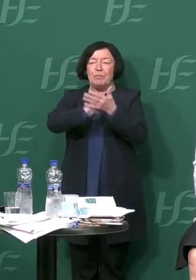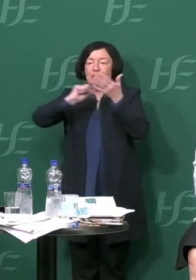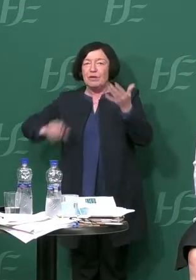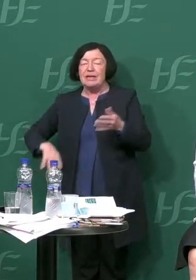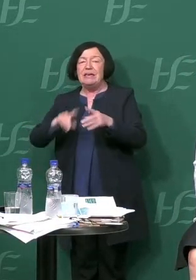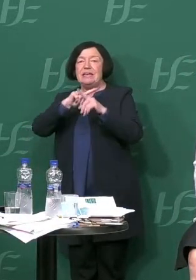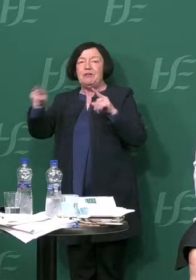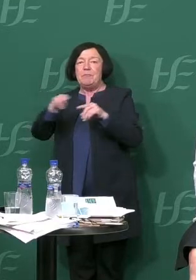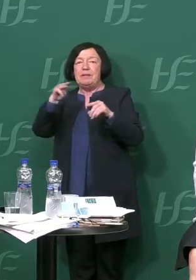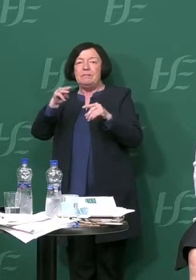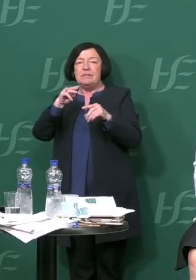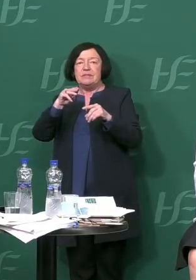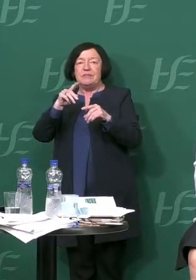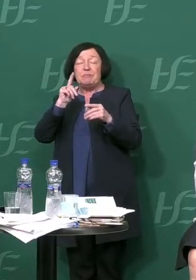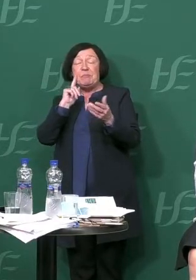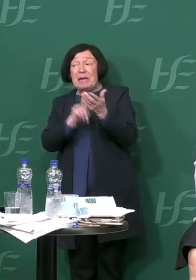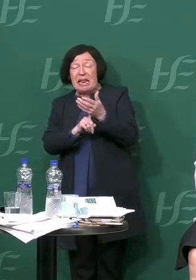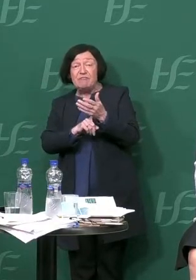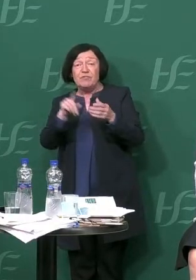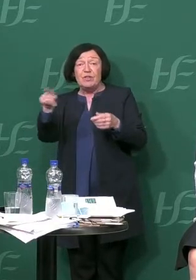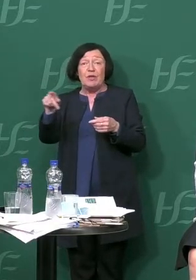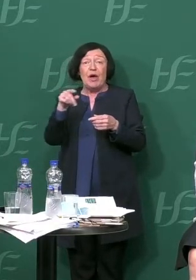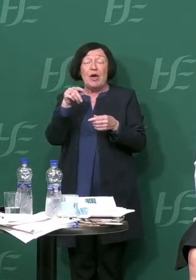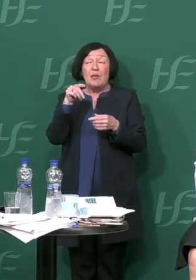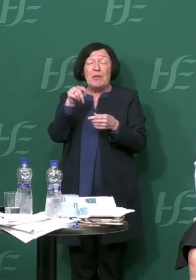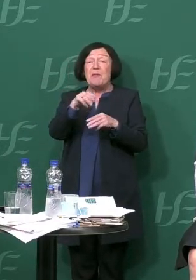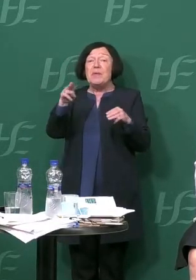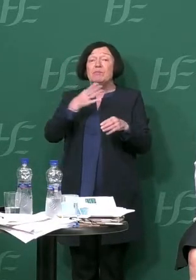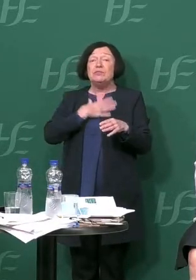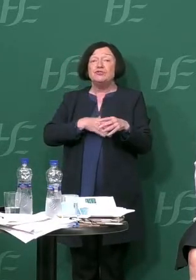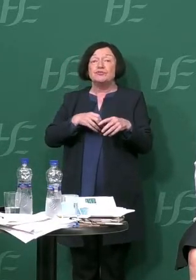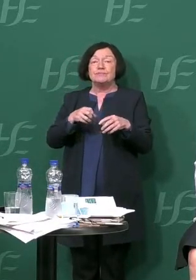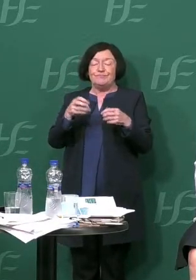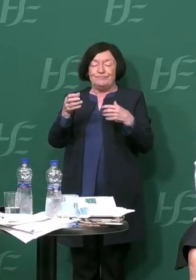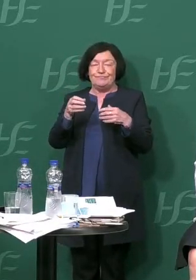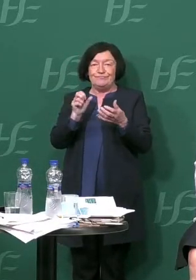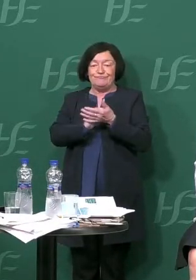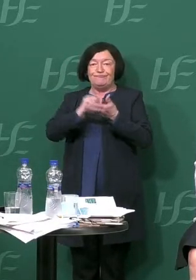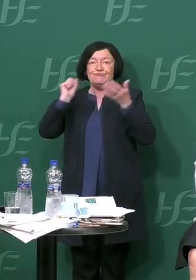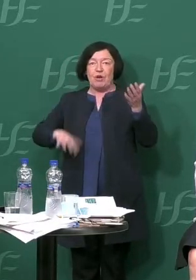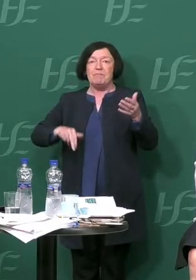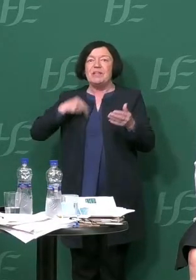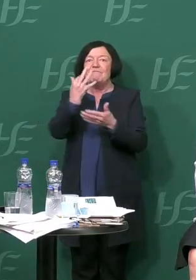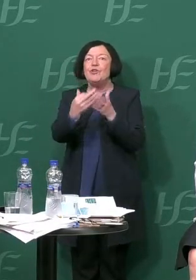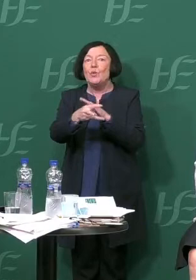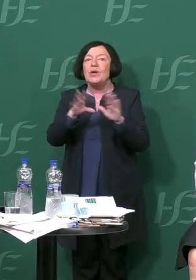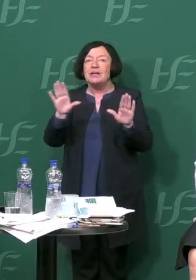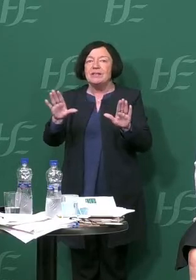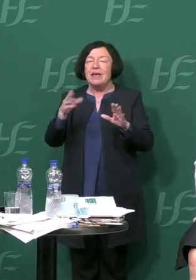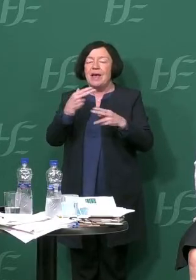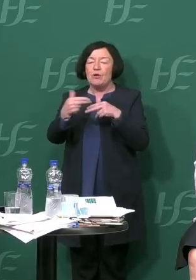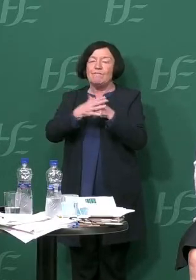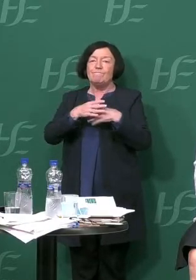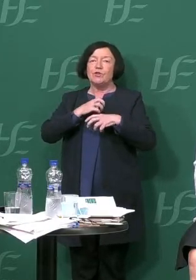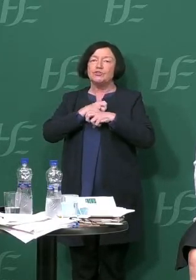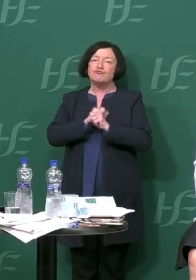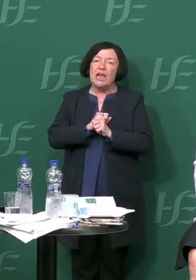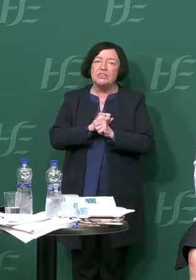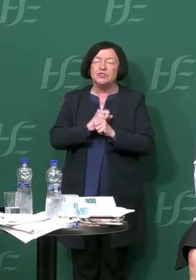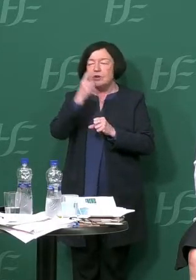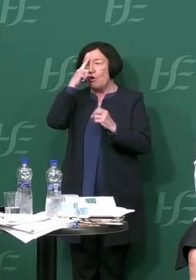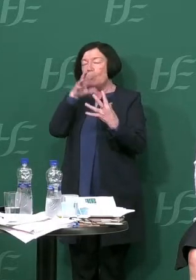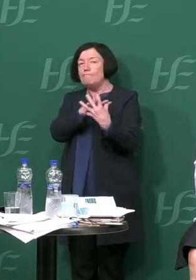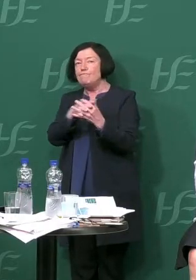different interpretations of it. And the only cause of concern we would have, people just drop their guard in the next few weeks, whether it's out of frustration or